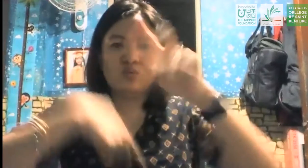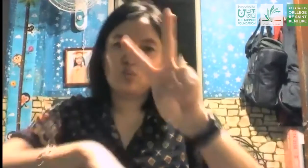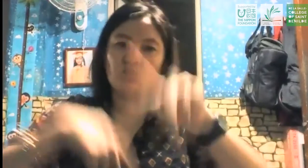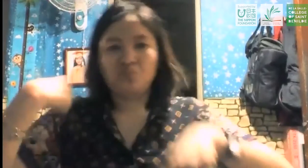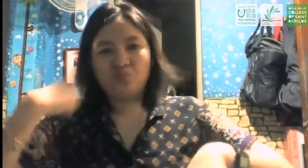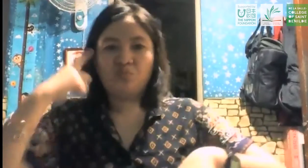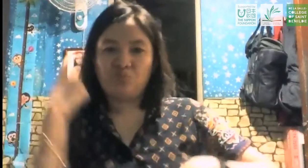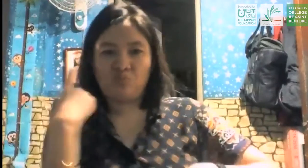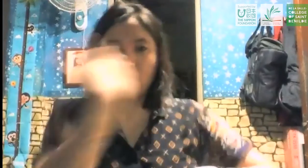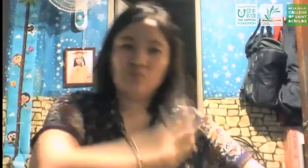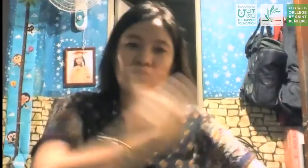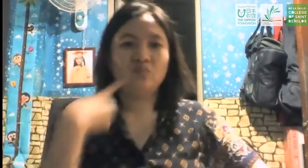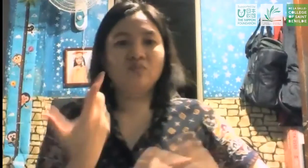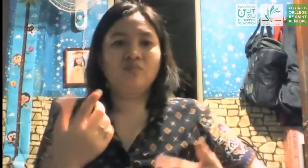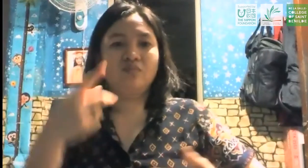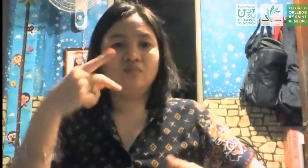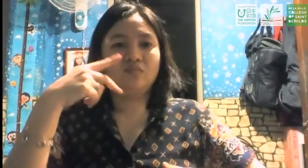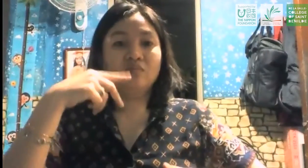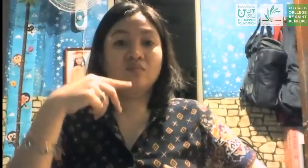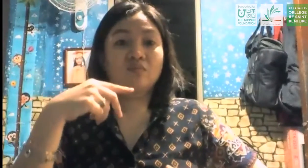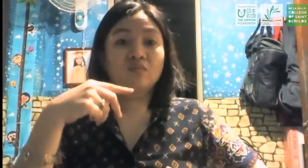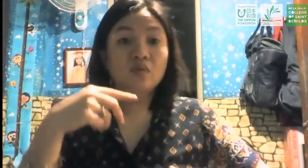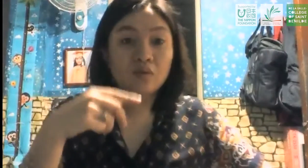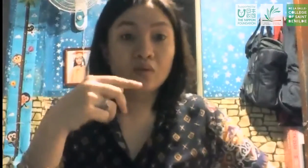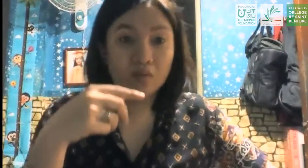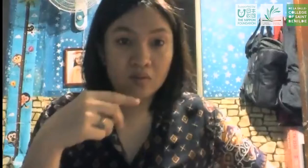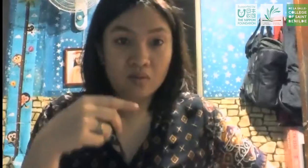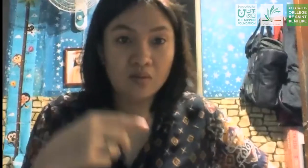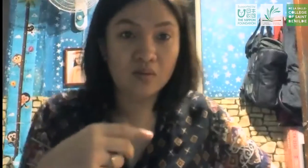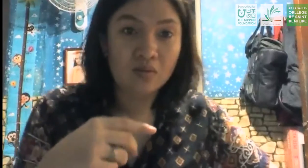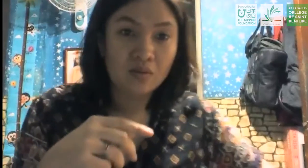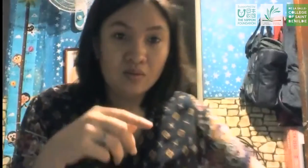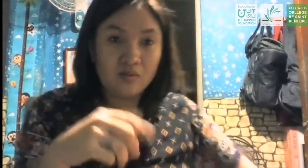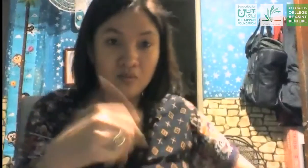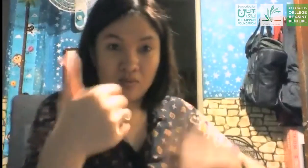to kind of reflect the one hand, I've noticed.